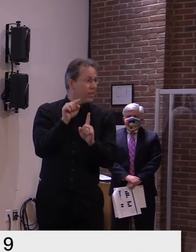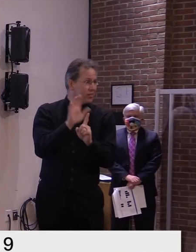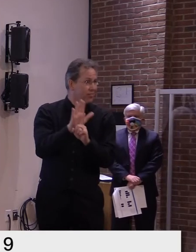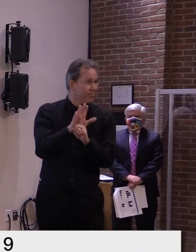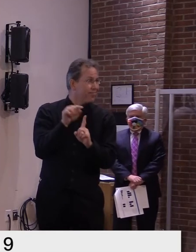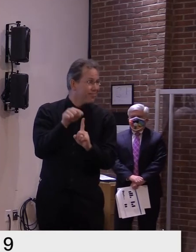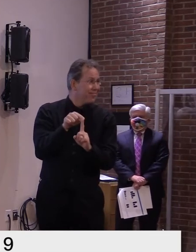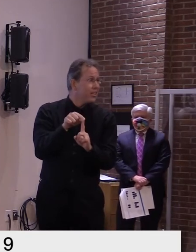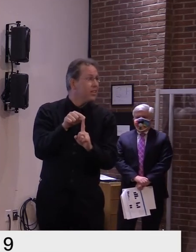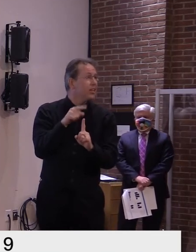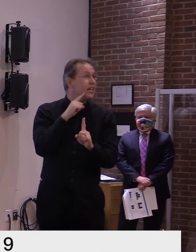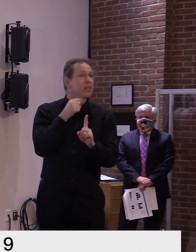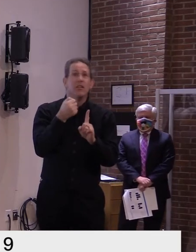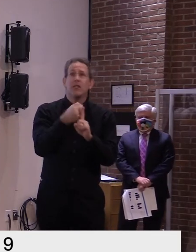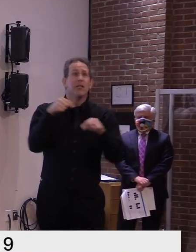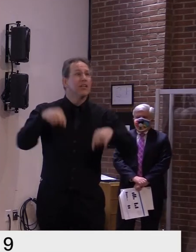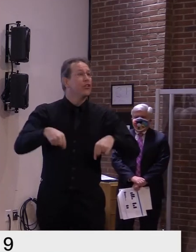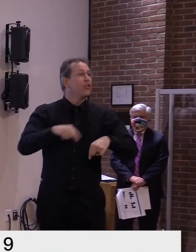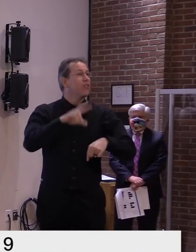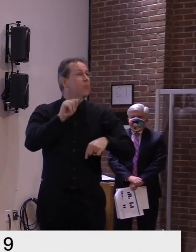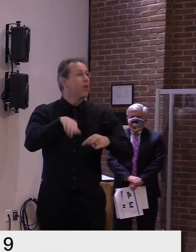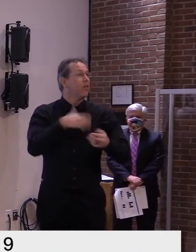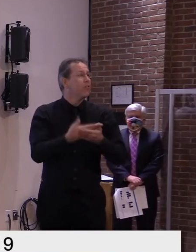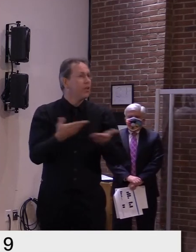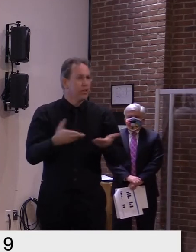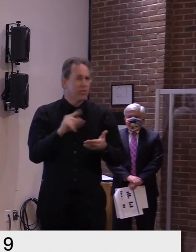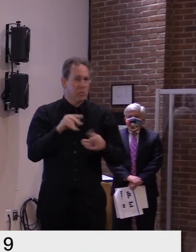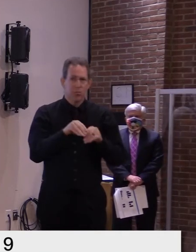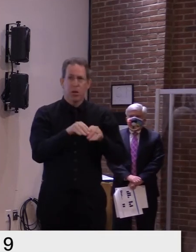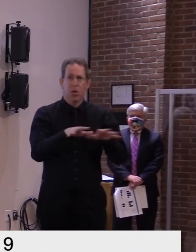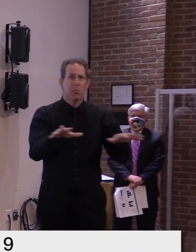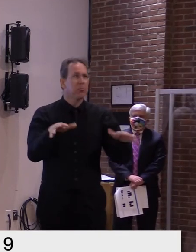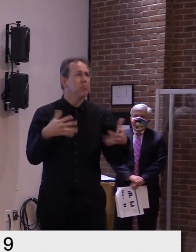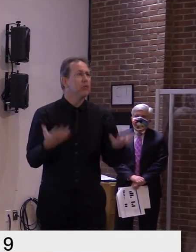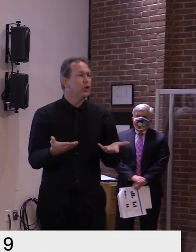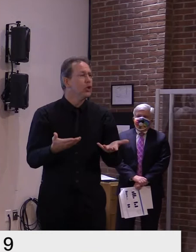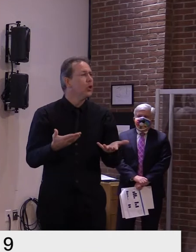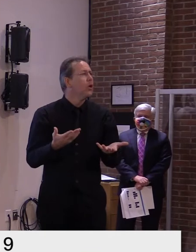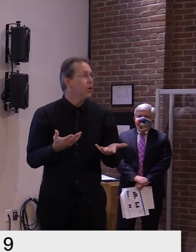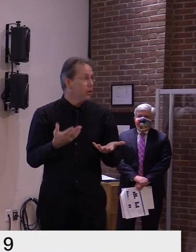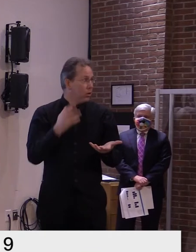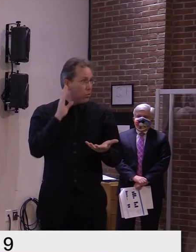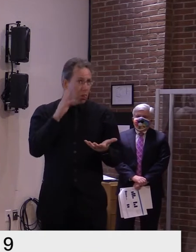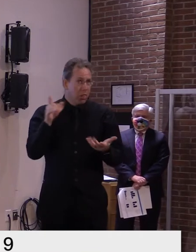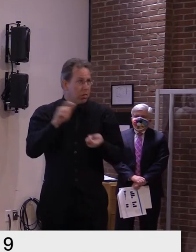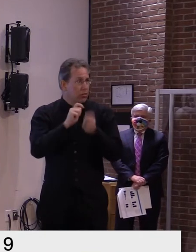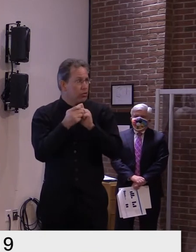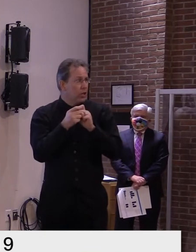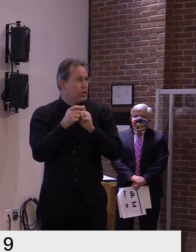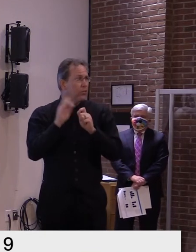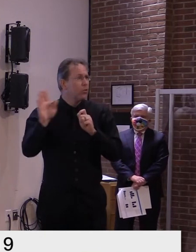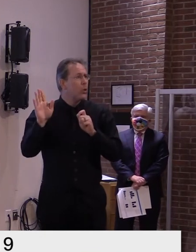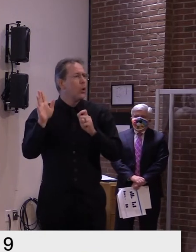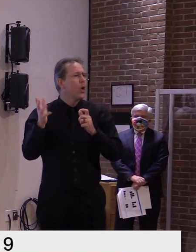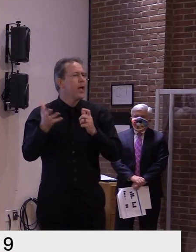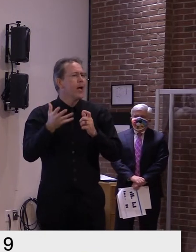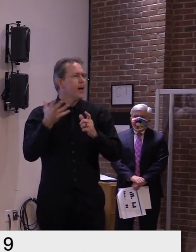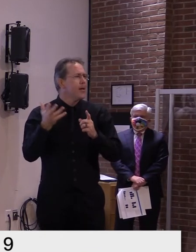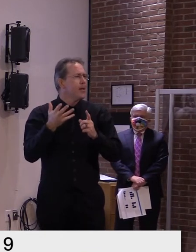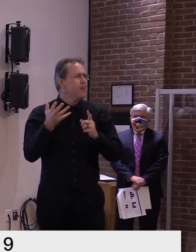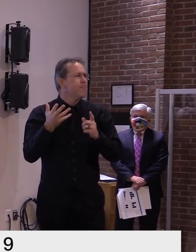you anticipate that would change the recommendations or people's behavior at